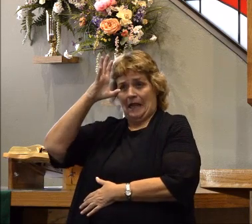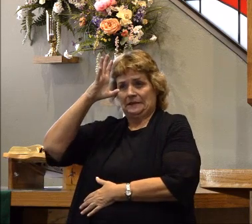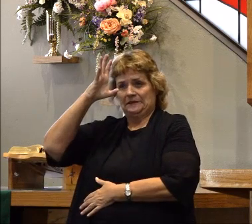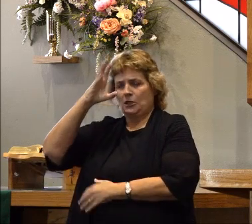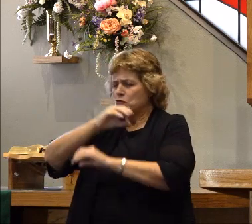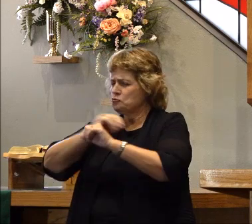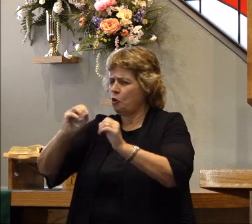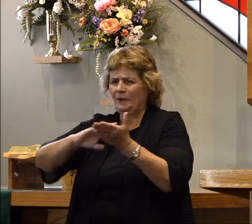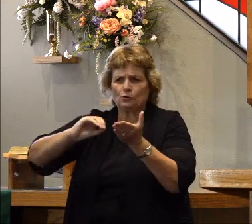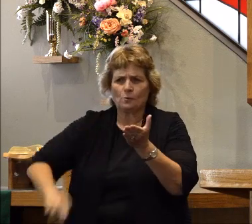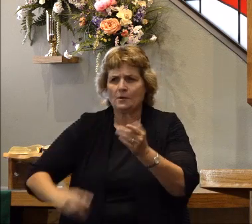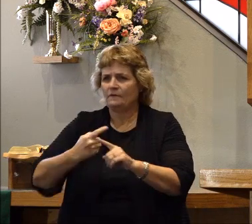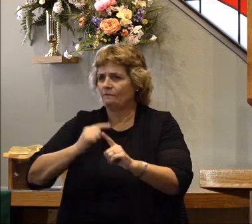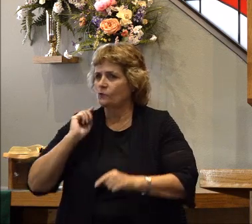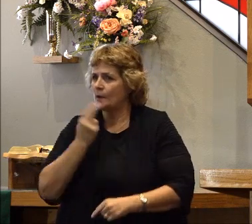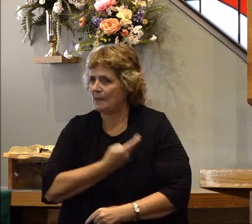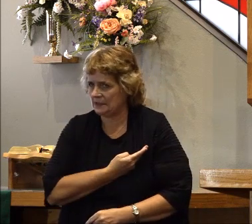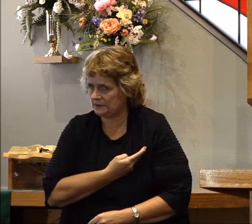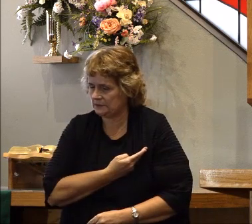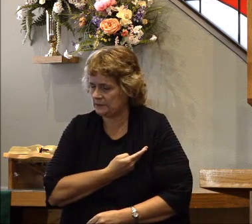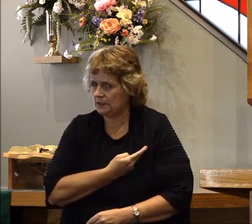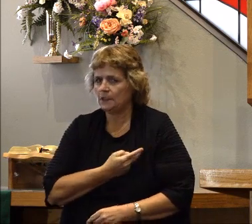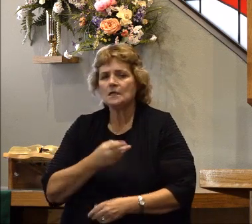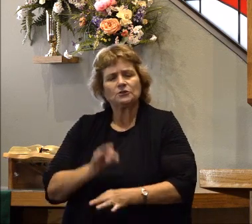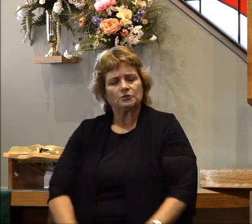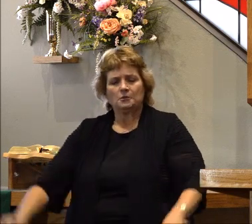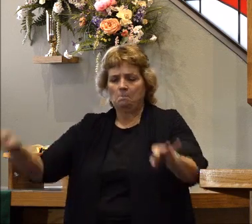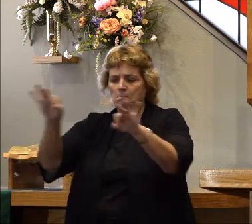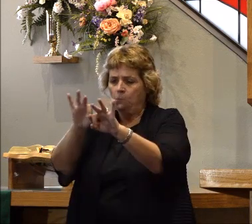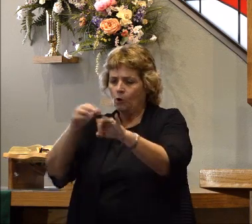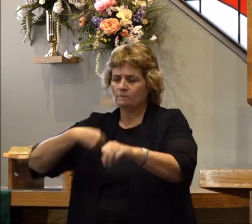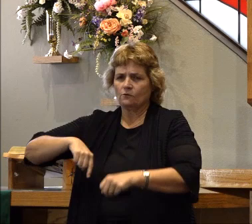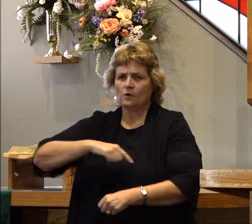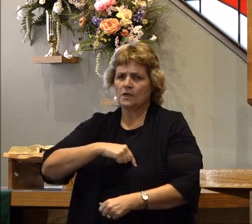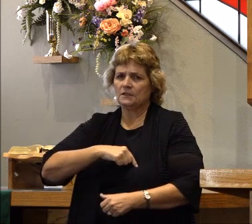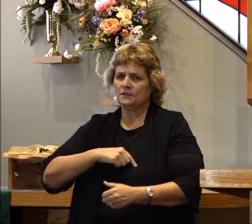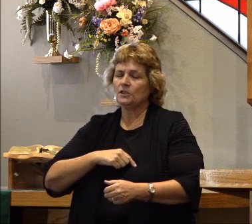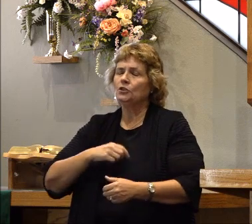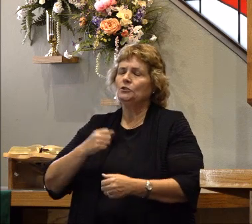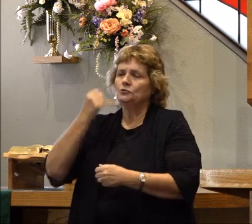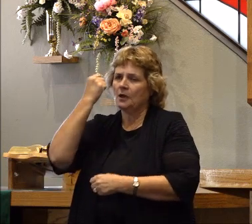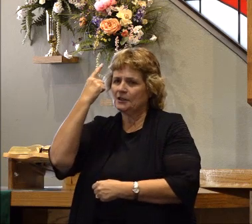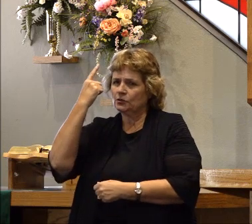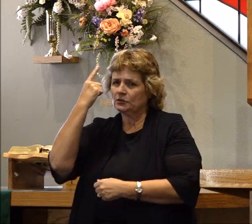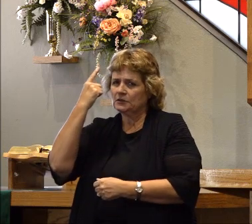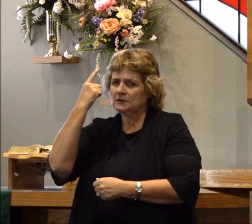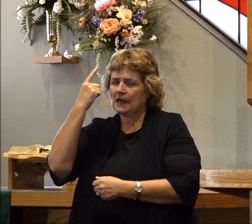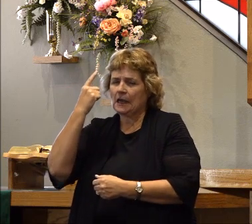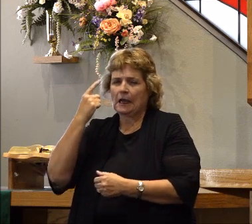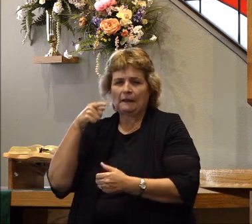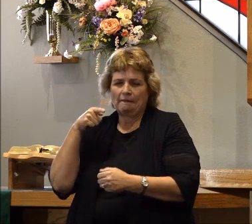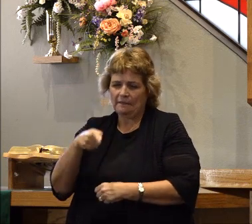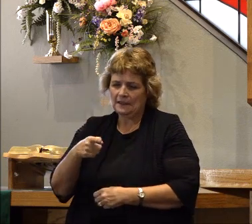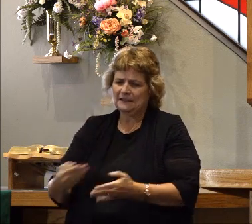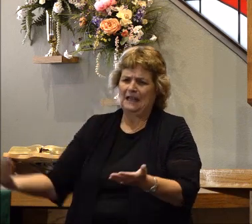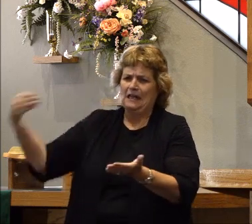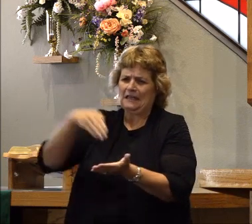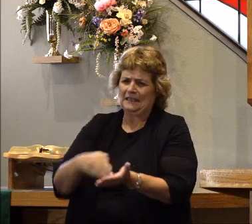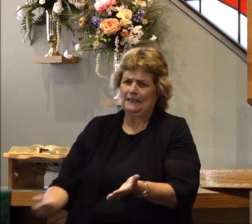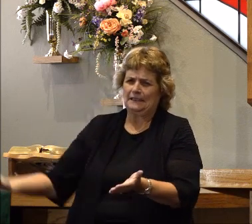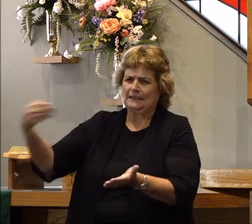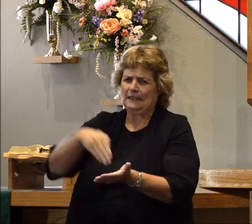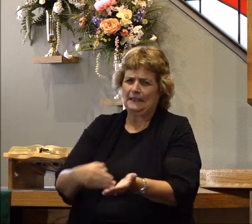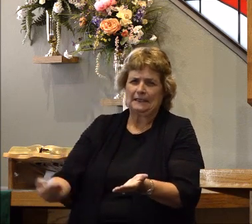it's important for us to revisit this reality over and over again, especially as we